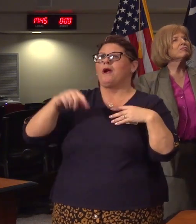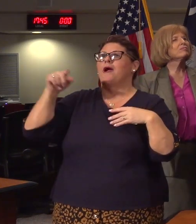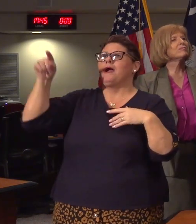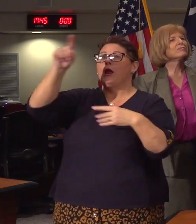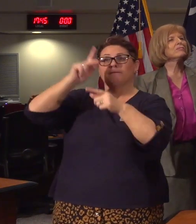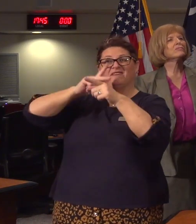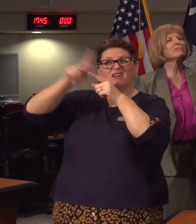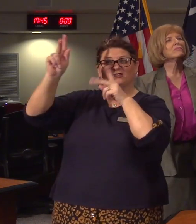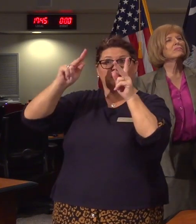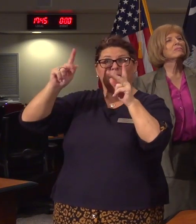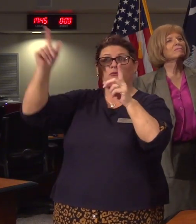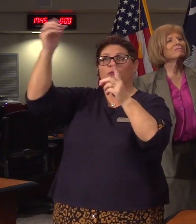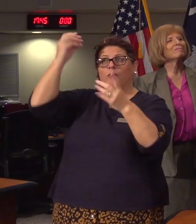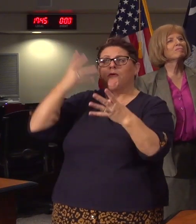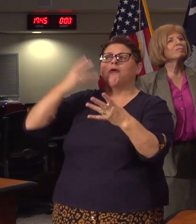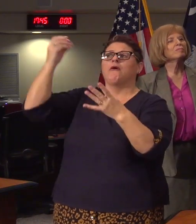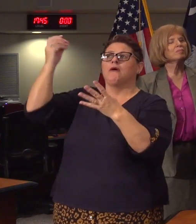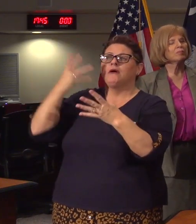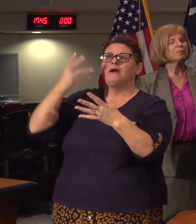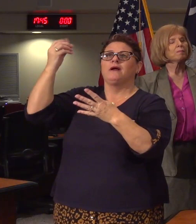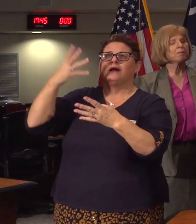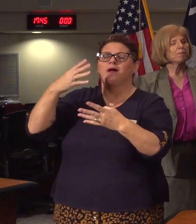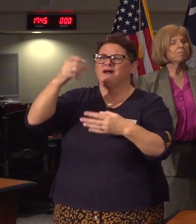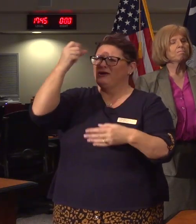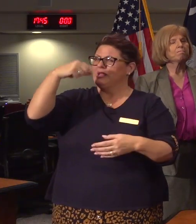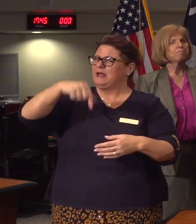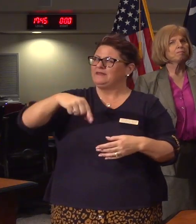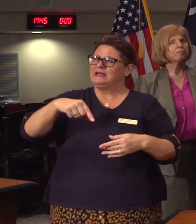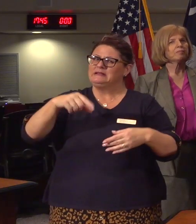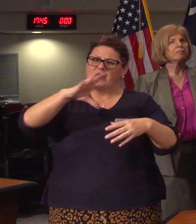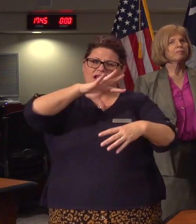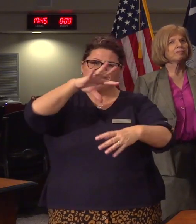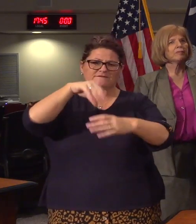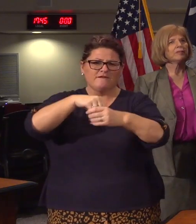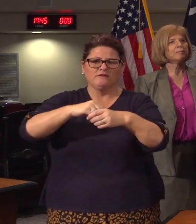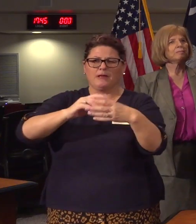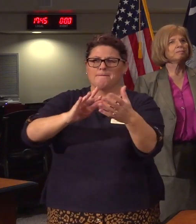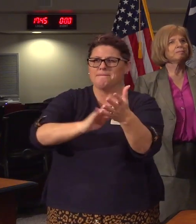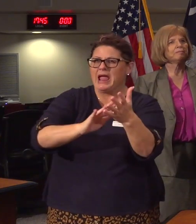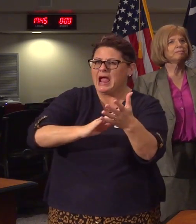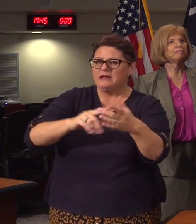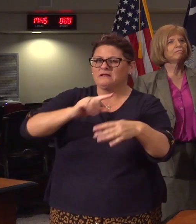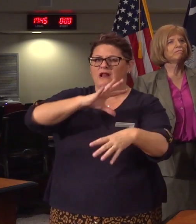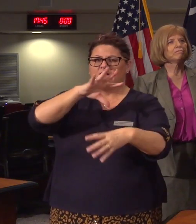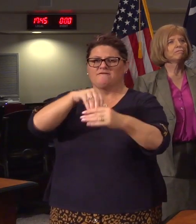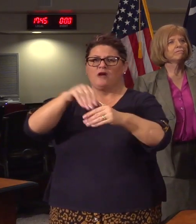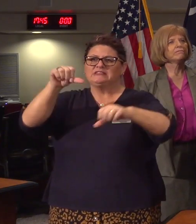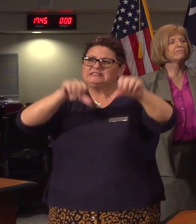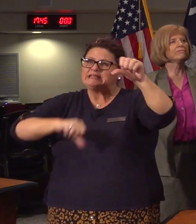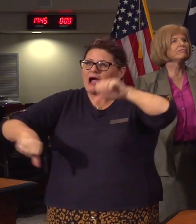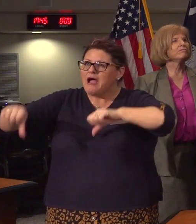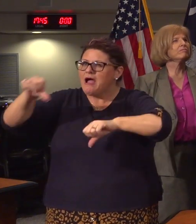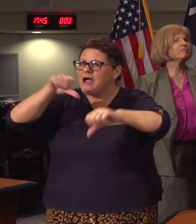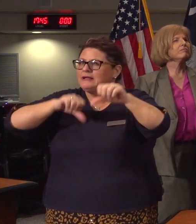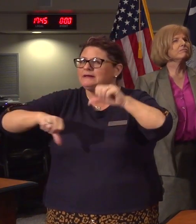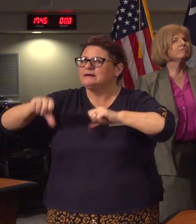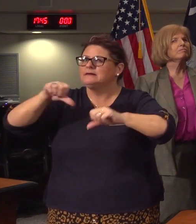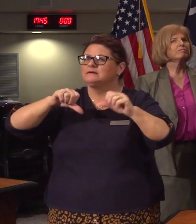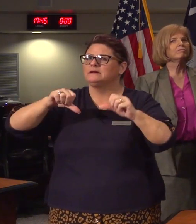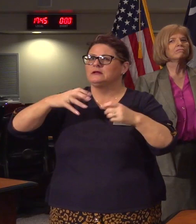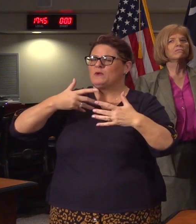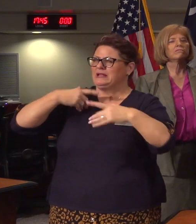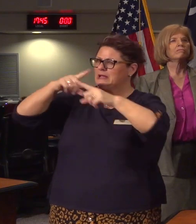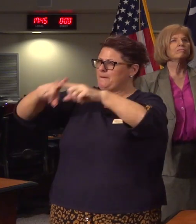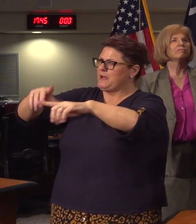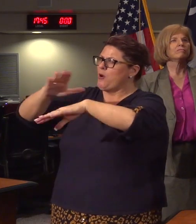the professionals. This is something that involves science, it involves medicine, and we are relying on our people in our state at